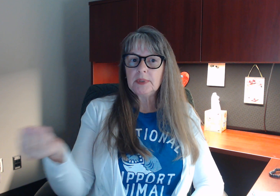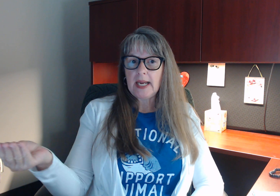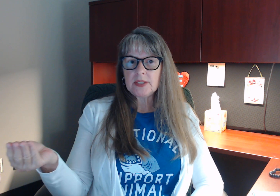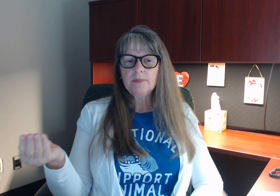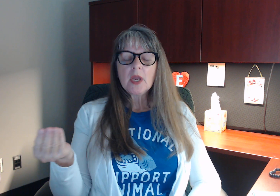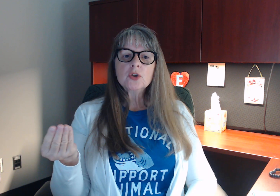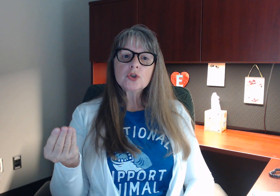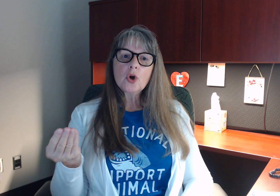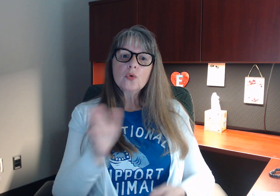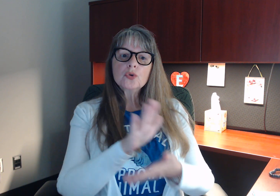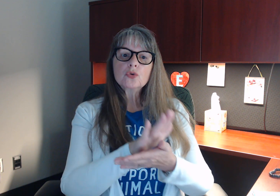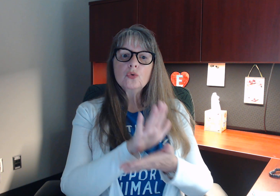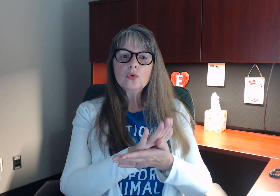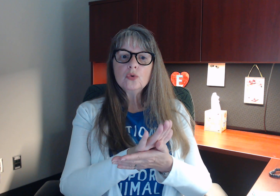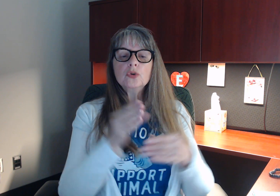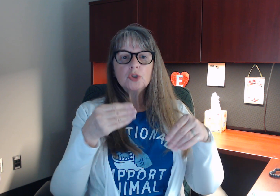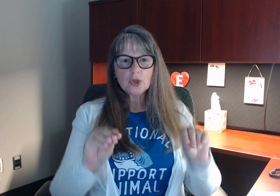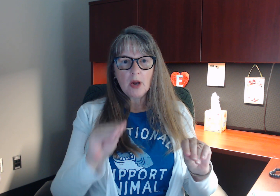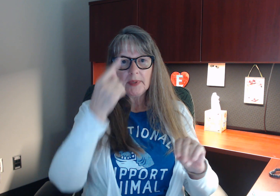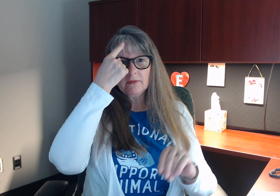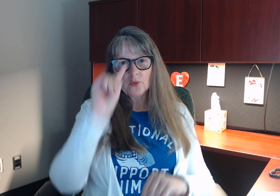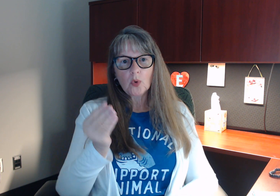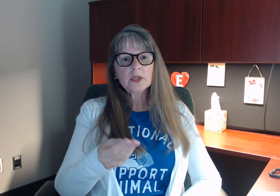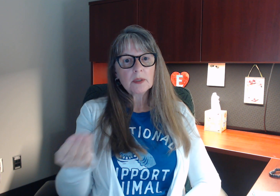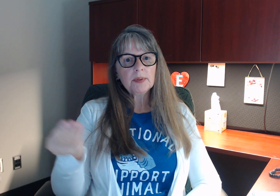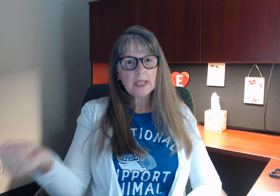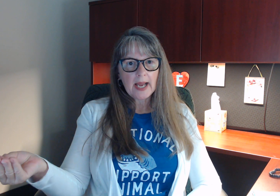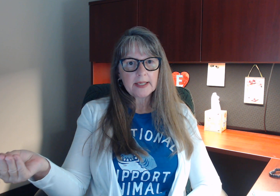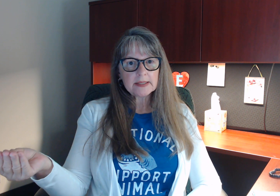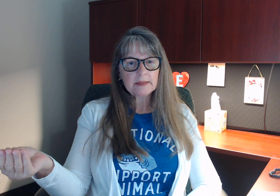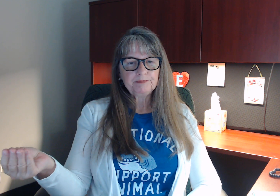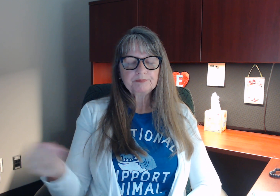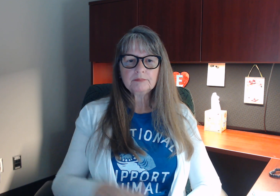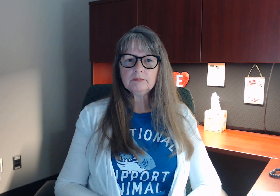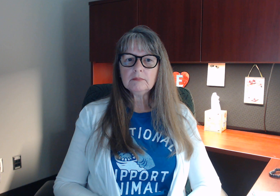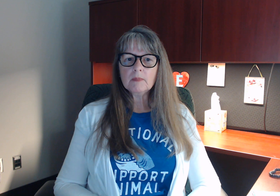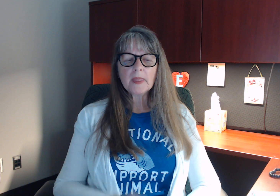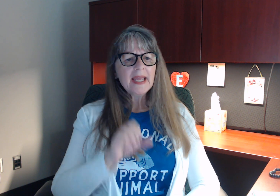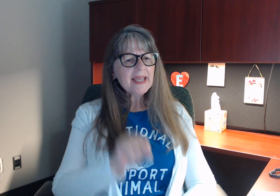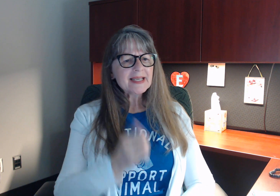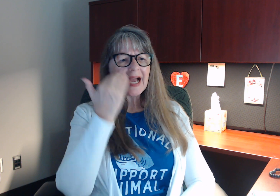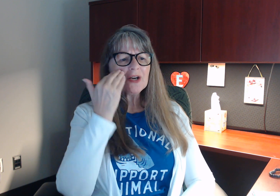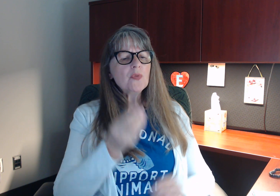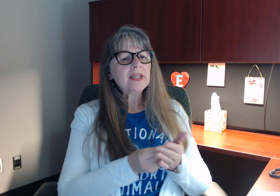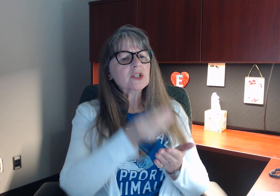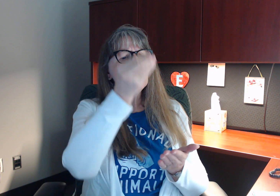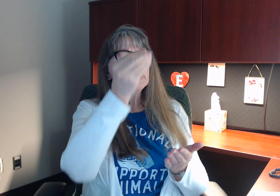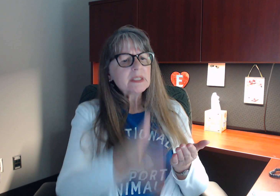supplies. So school shopping for supplies. Yes, I know that is so